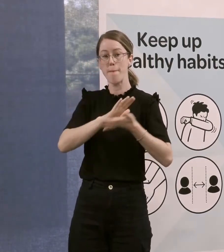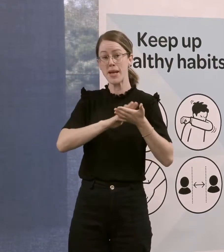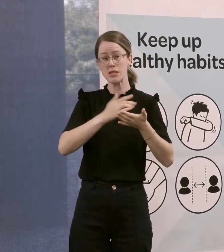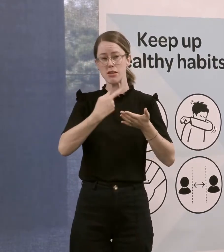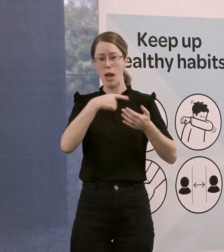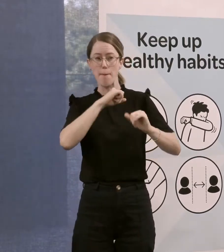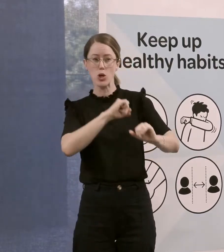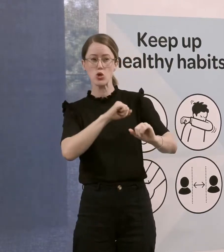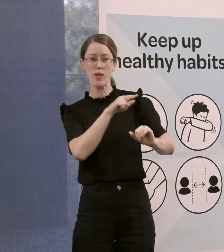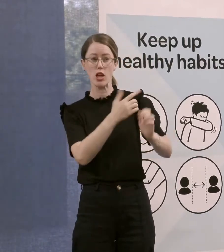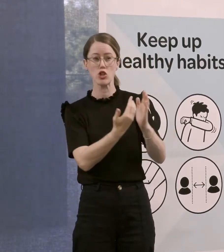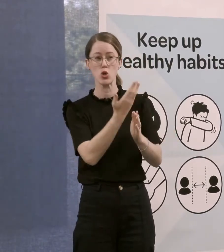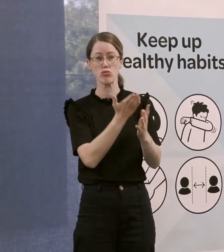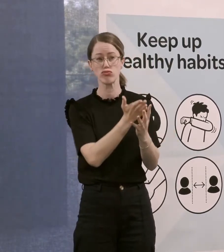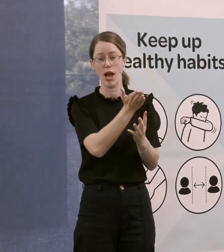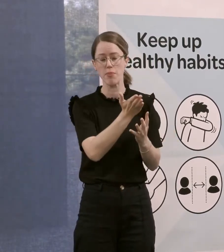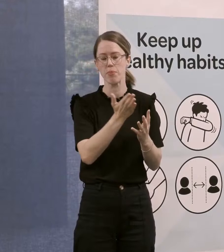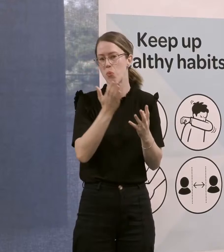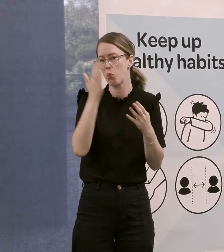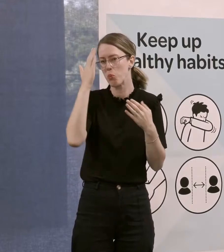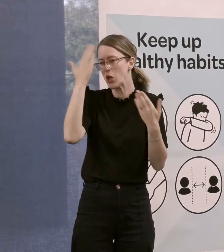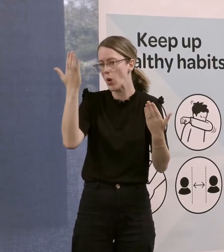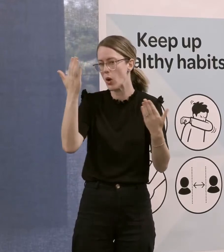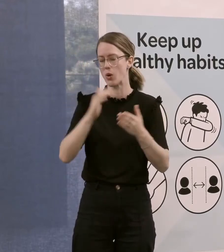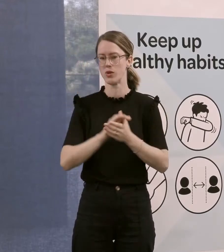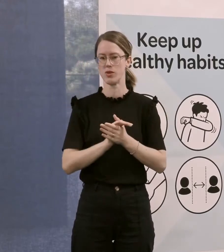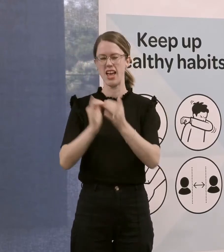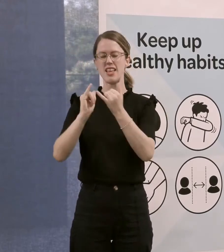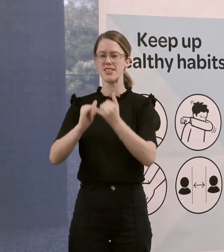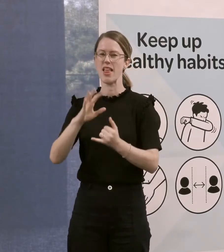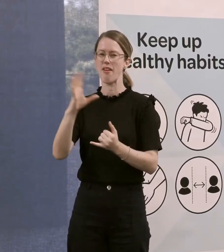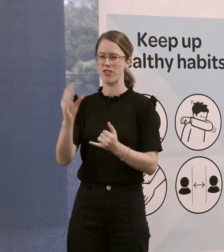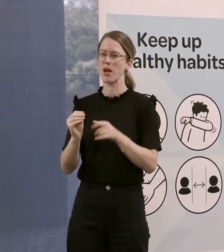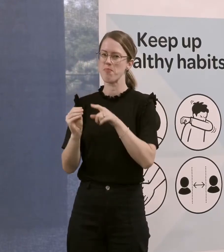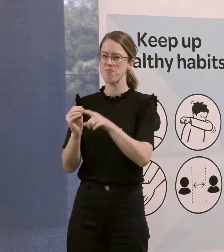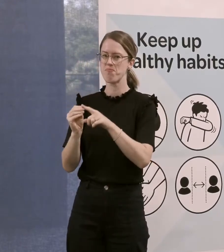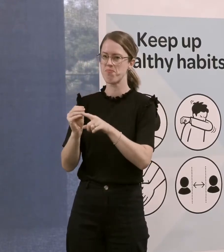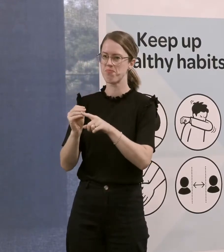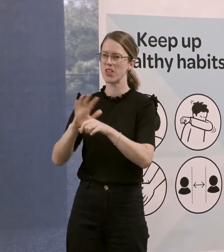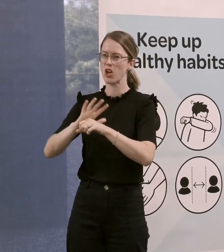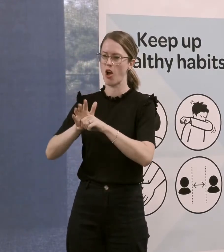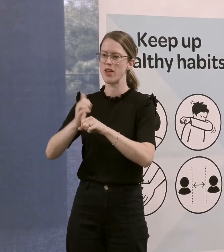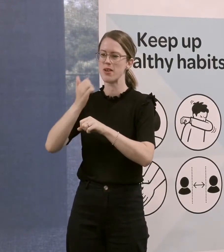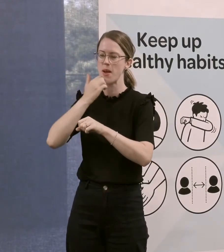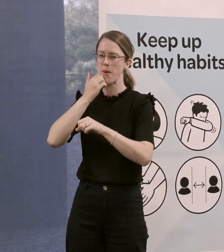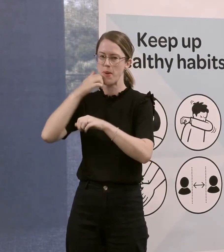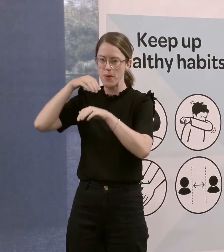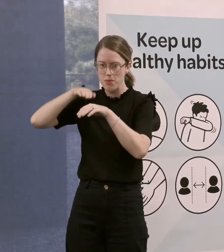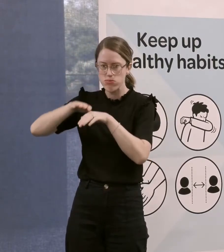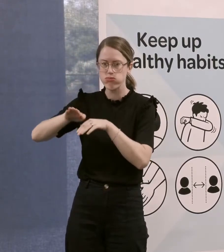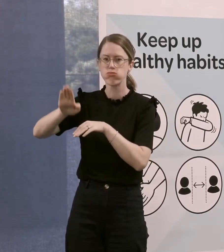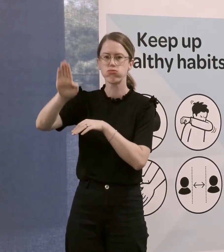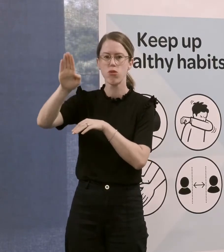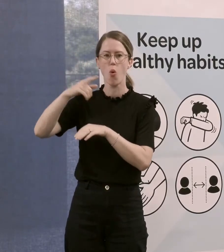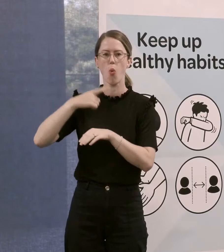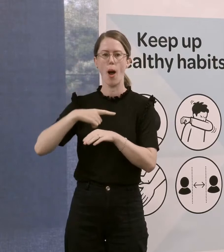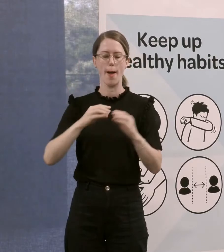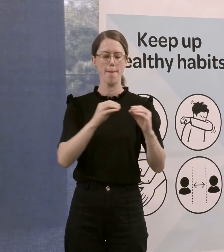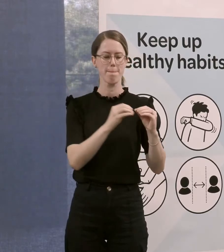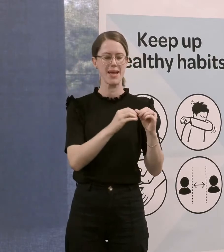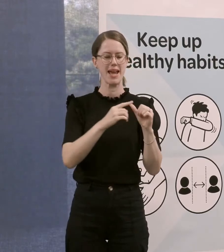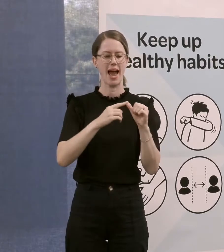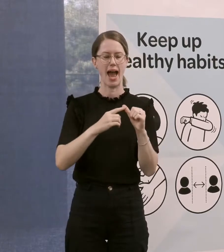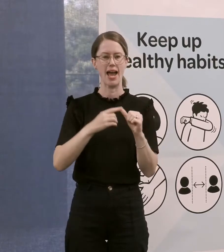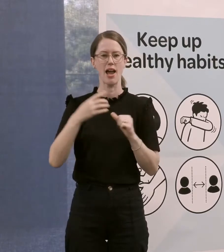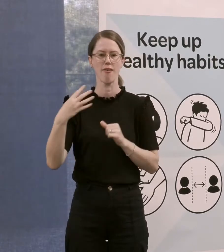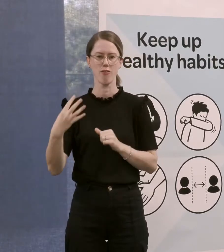got against this new subvariant. South Africa we know about. It's seen quite a big surge in cases driven by the BA4 and